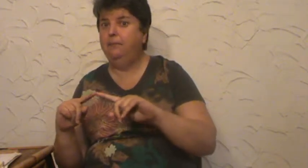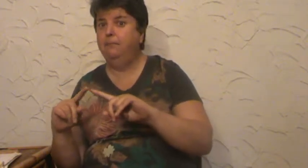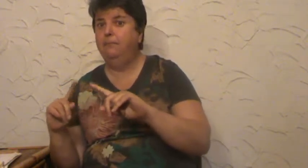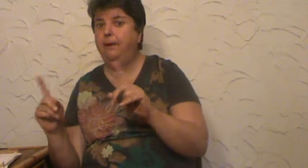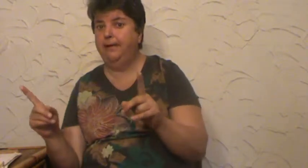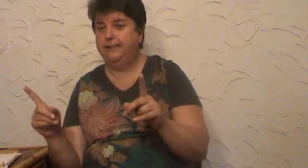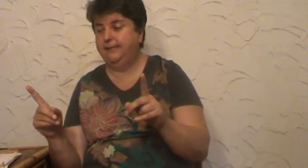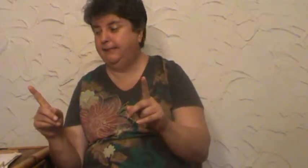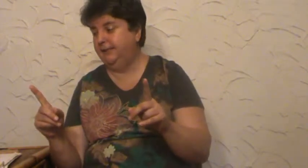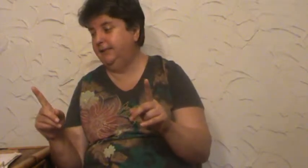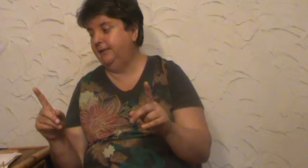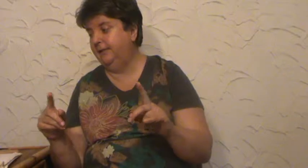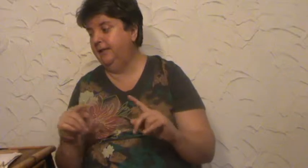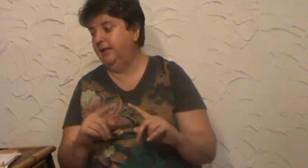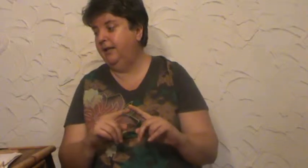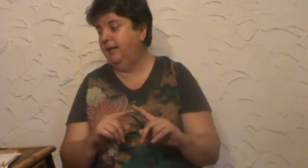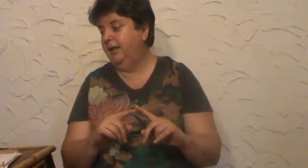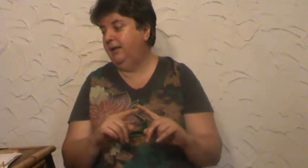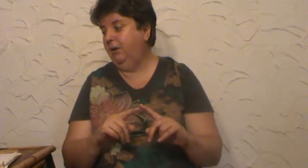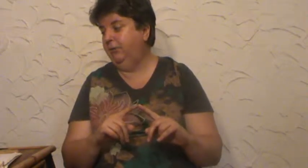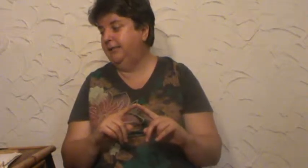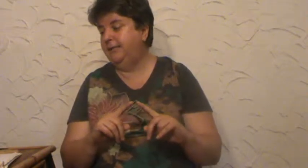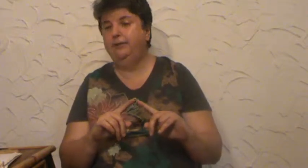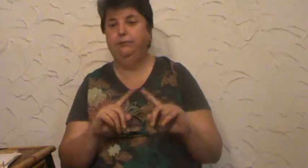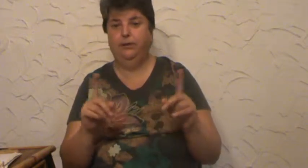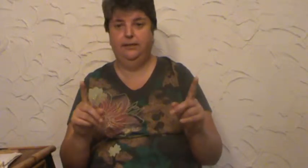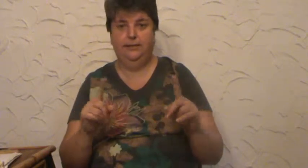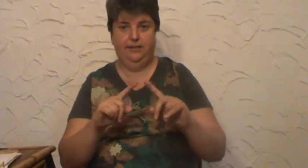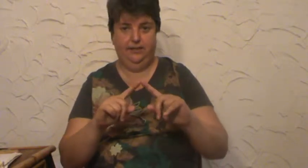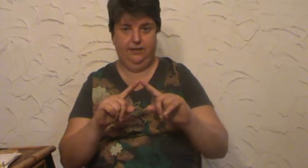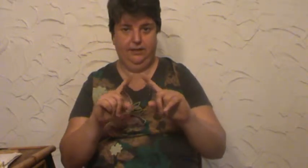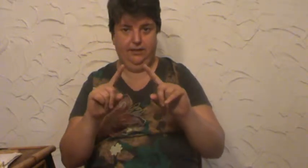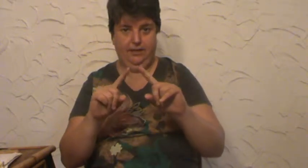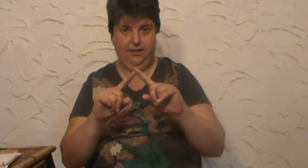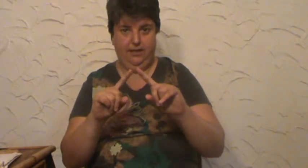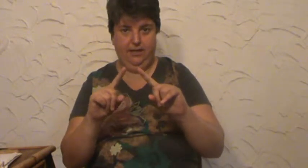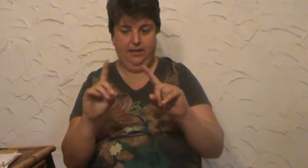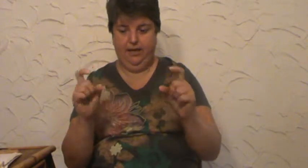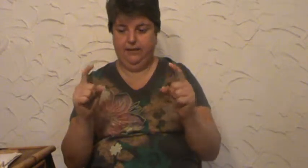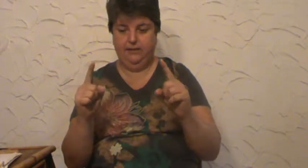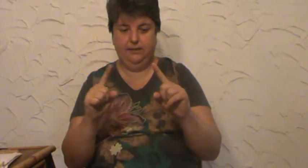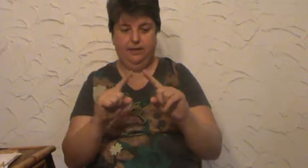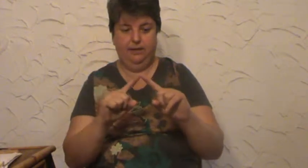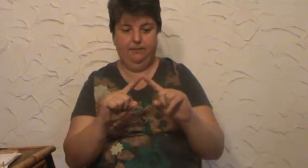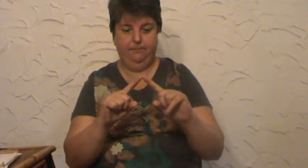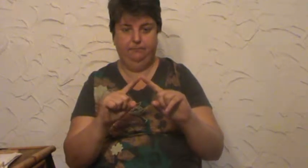and but. Now with different, it's